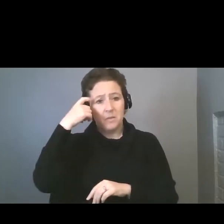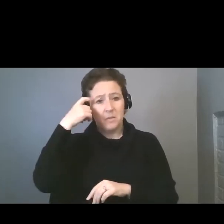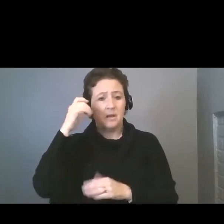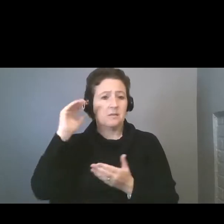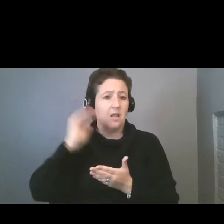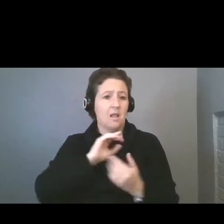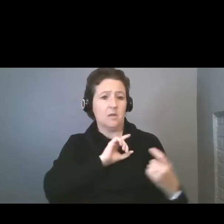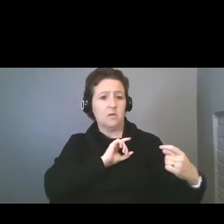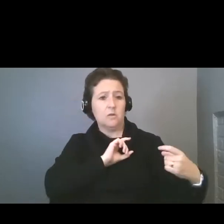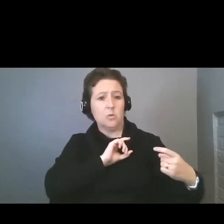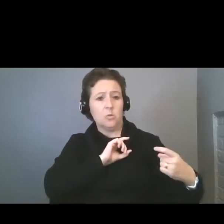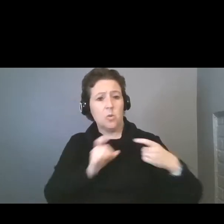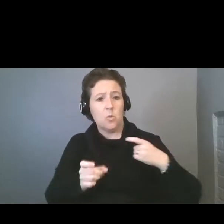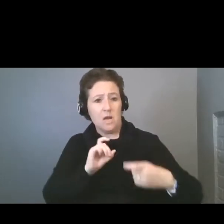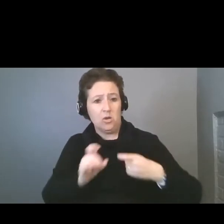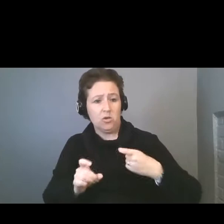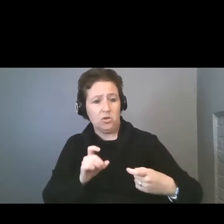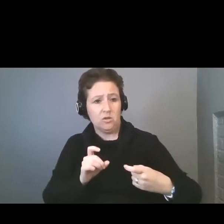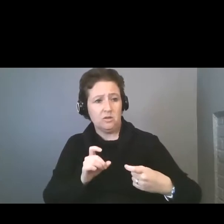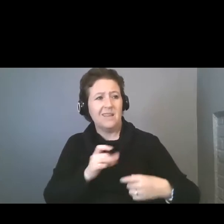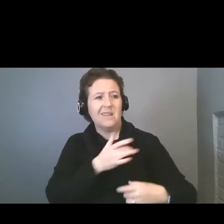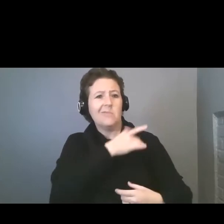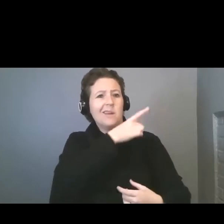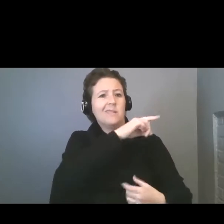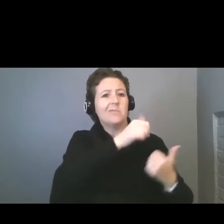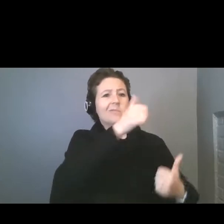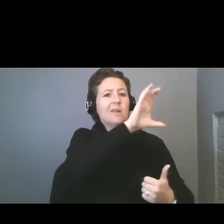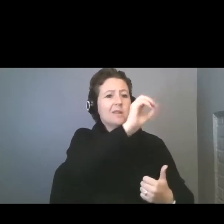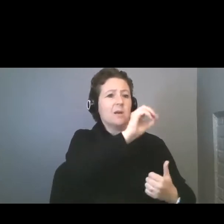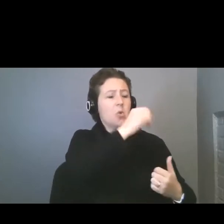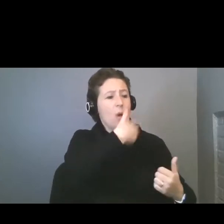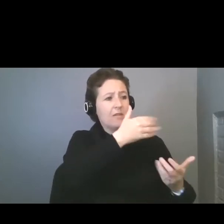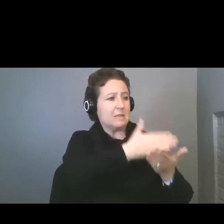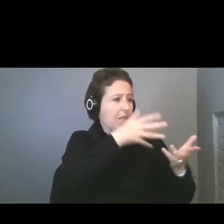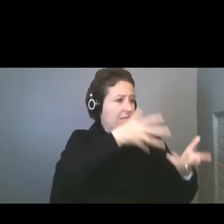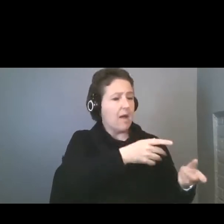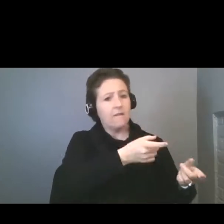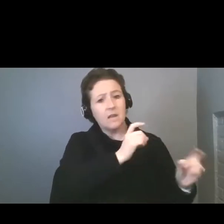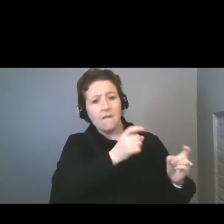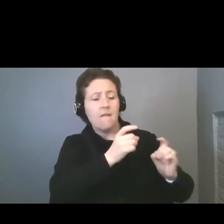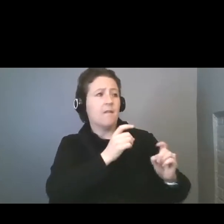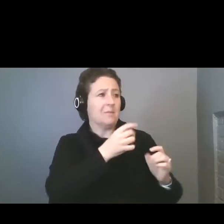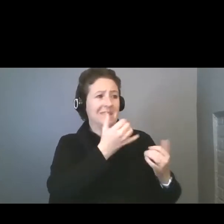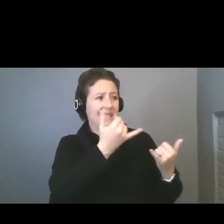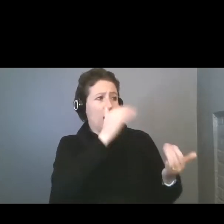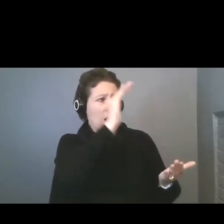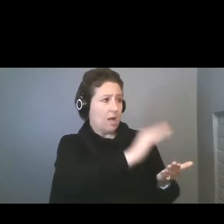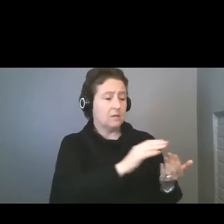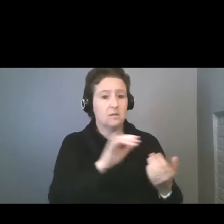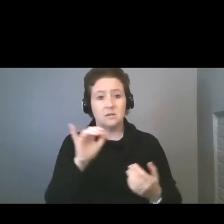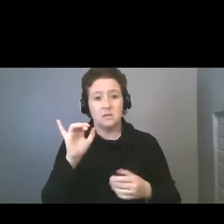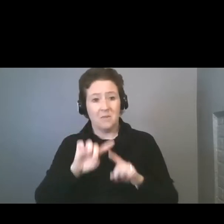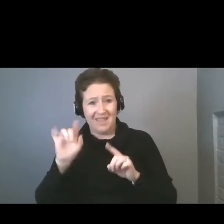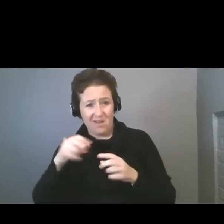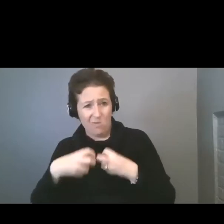donations that are in the supply chain. And then that's been wrought with issue as well, because you